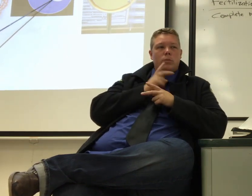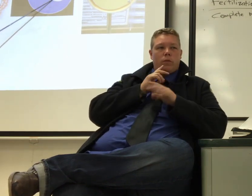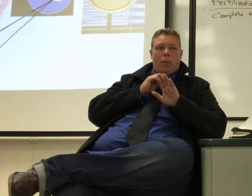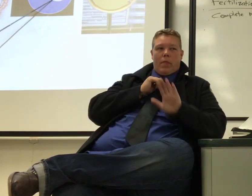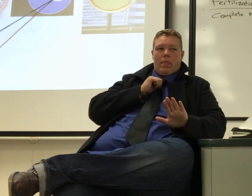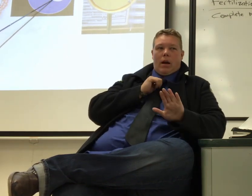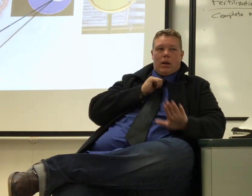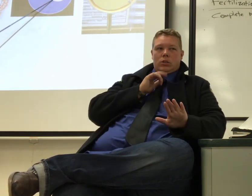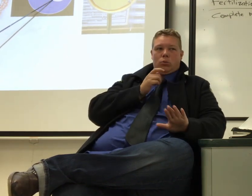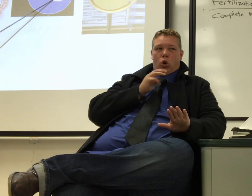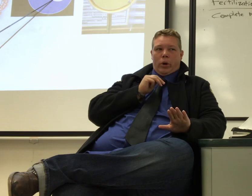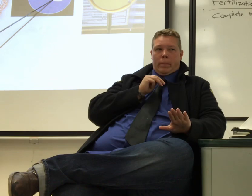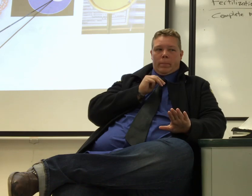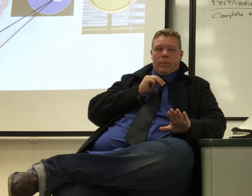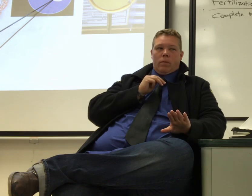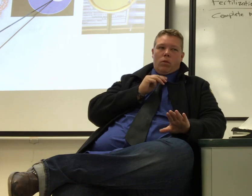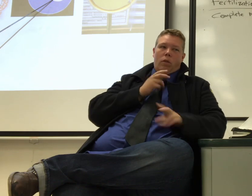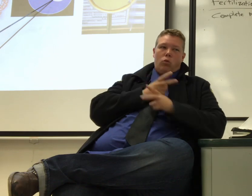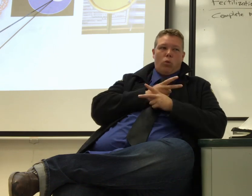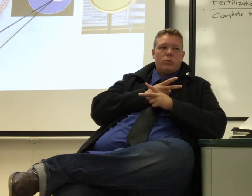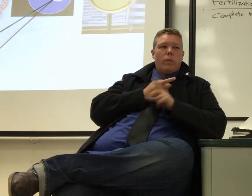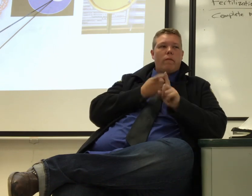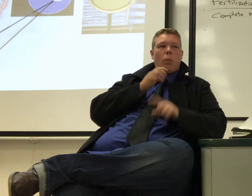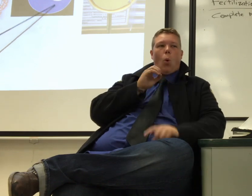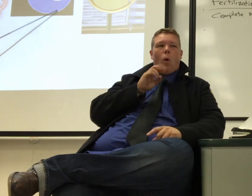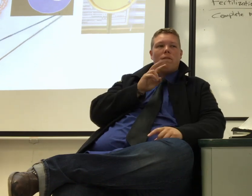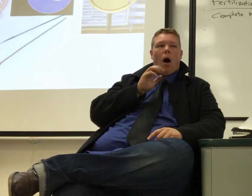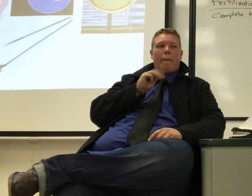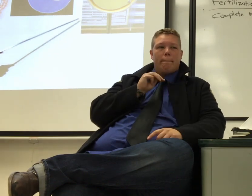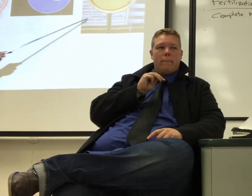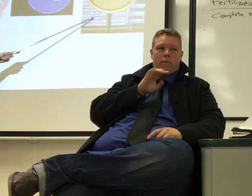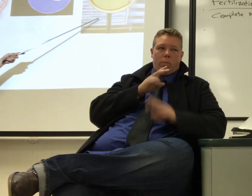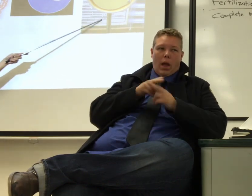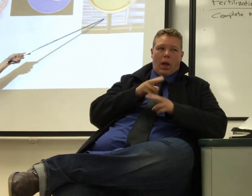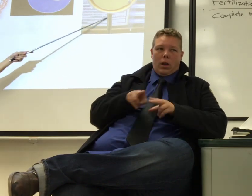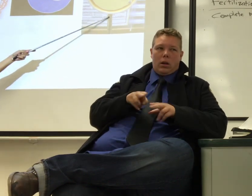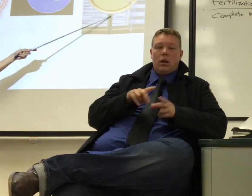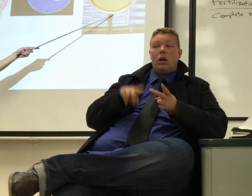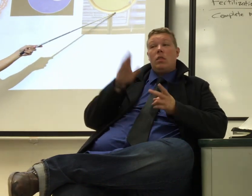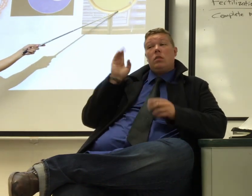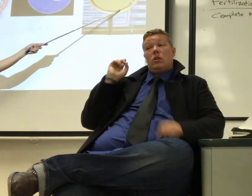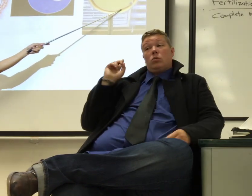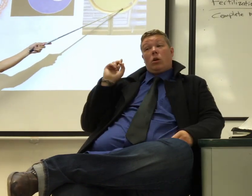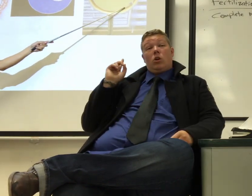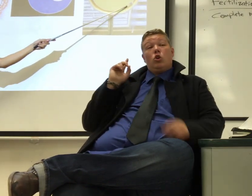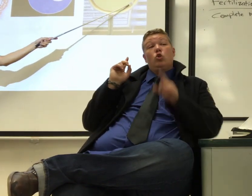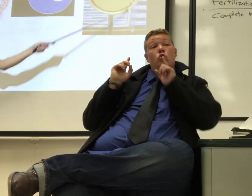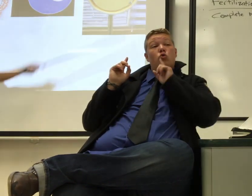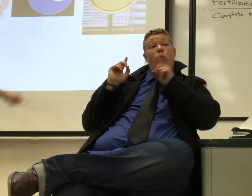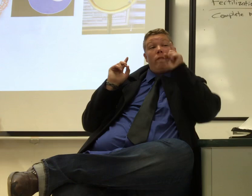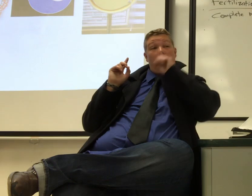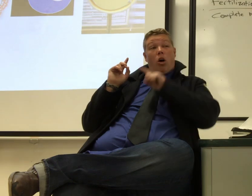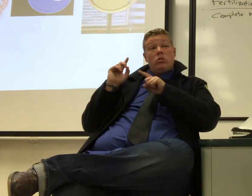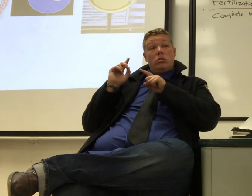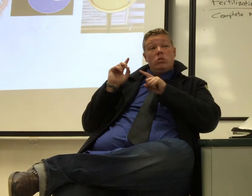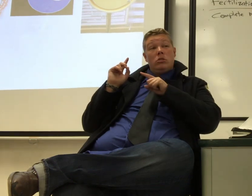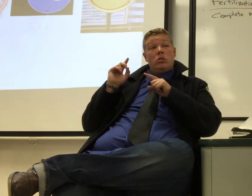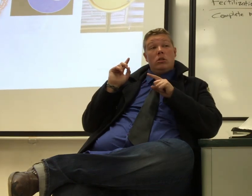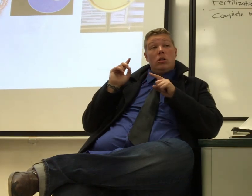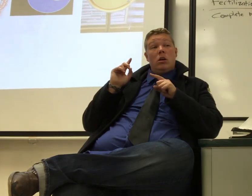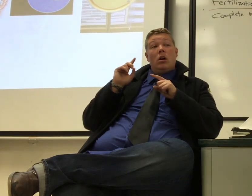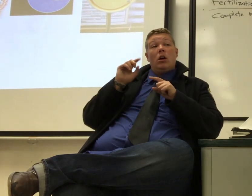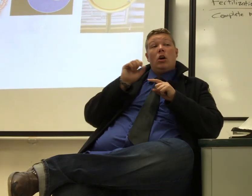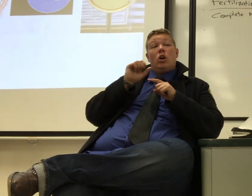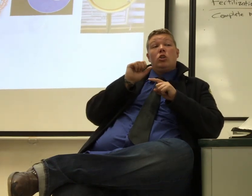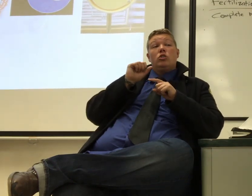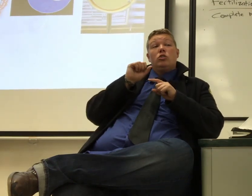are the chromosomes of the ovum from the egg. This one, here's what I asked, true, false. The